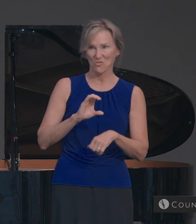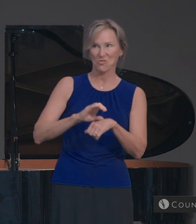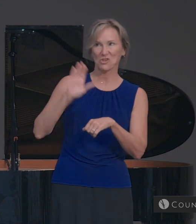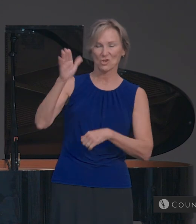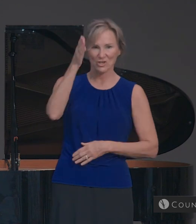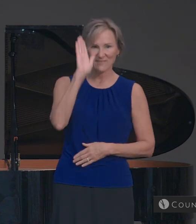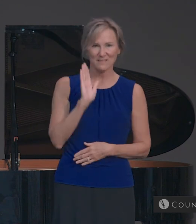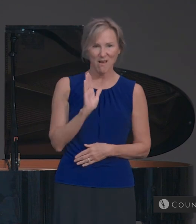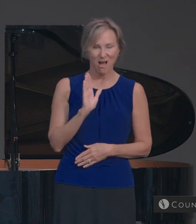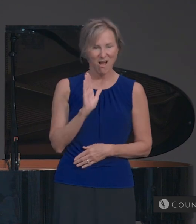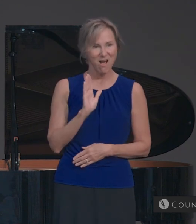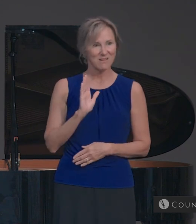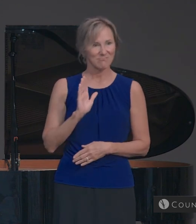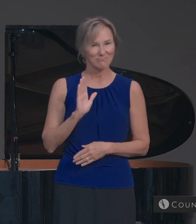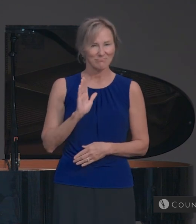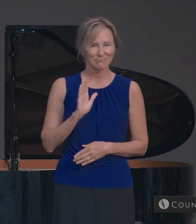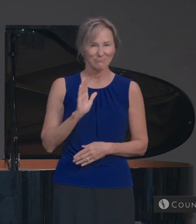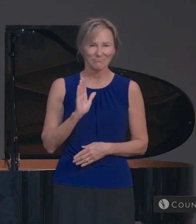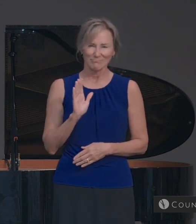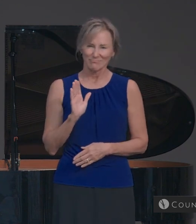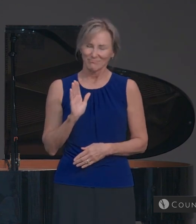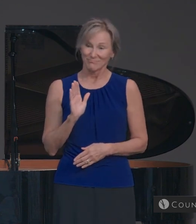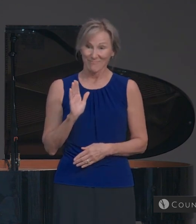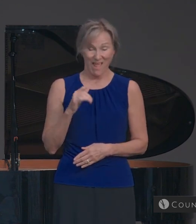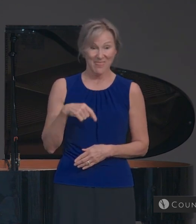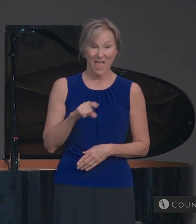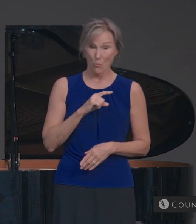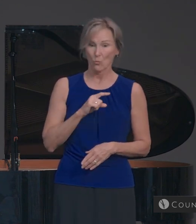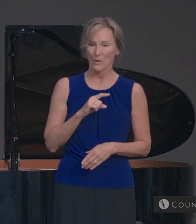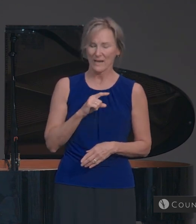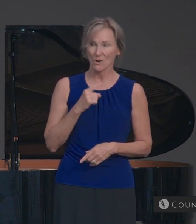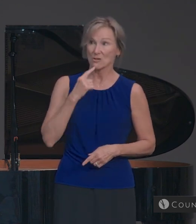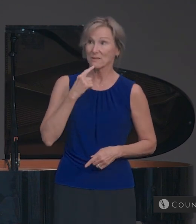What if we were to act like people who took the word of God seriously?